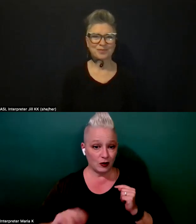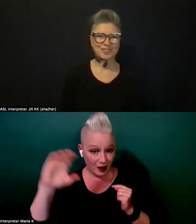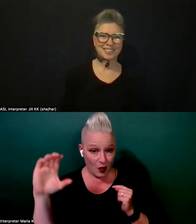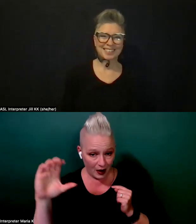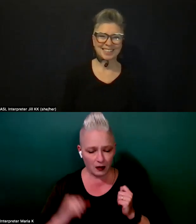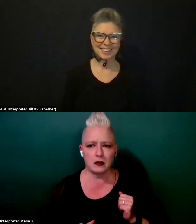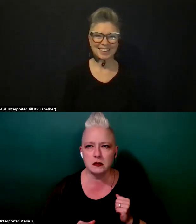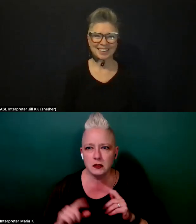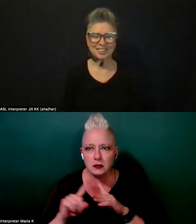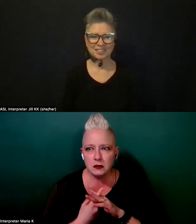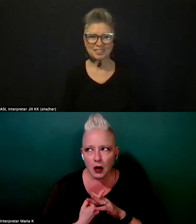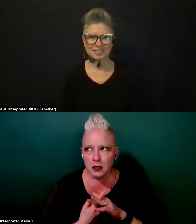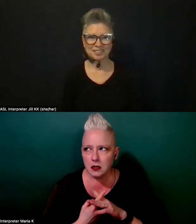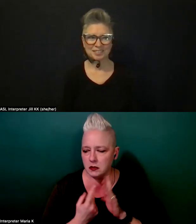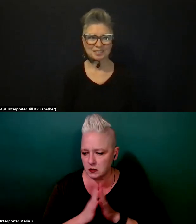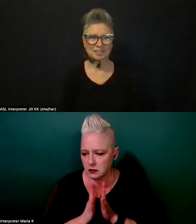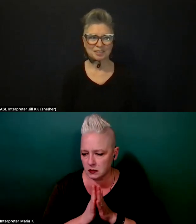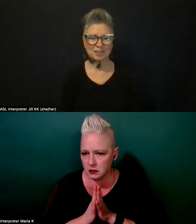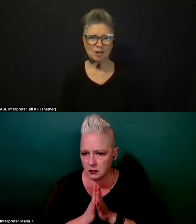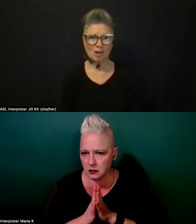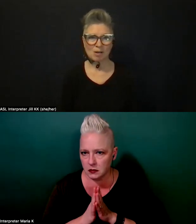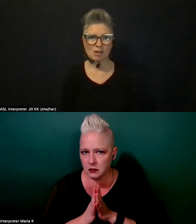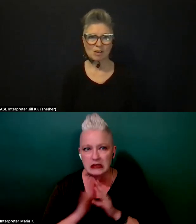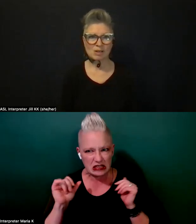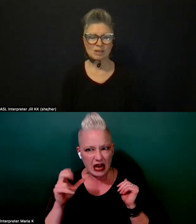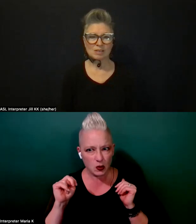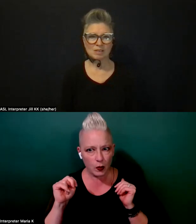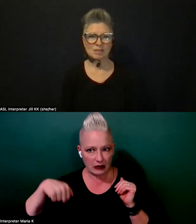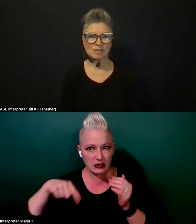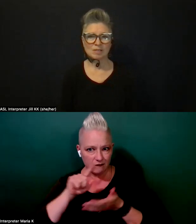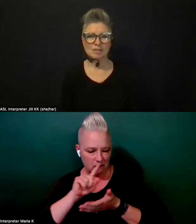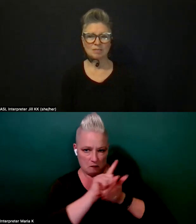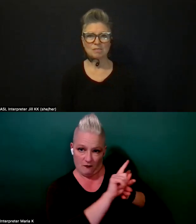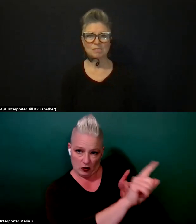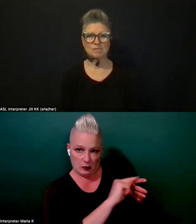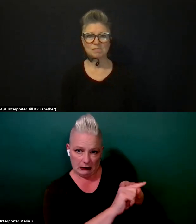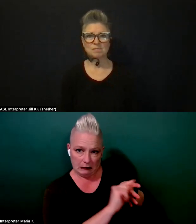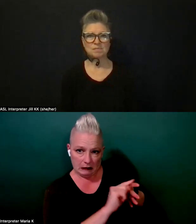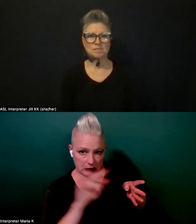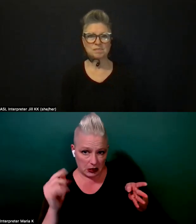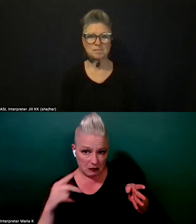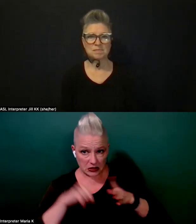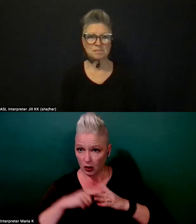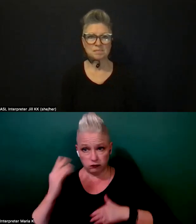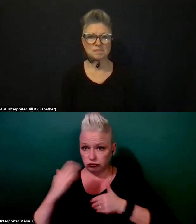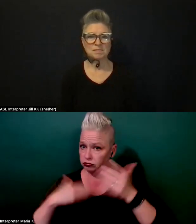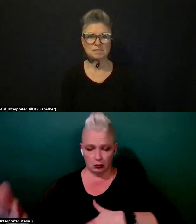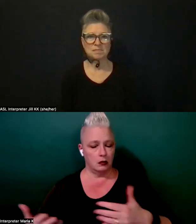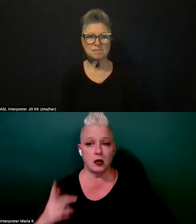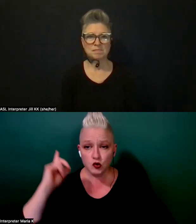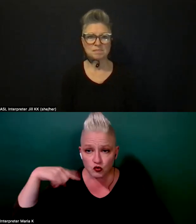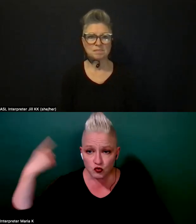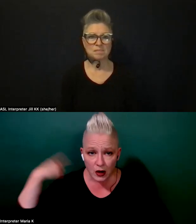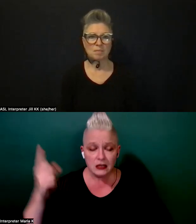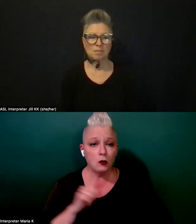got rolling, I think, a week into this year, like the first week of January. And yeah, it was a crazy week of